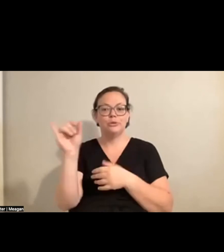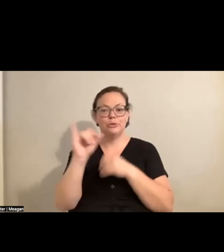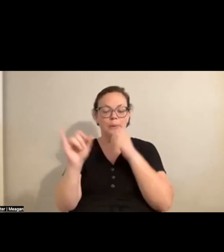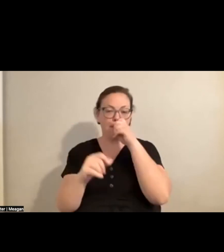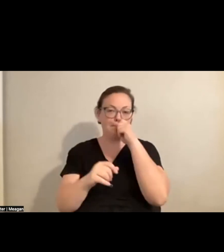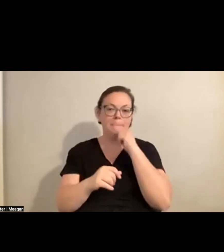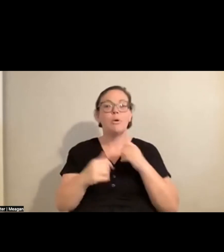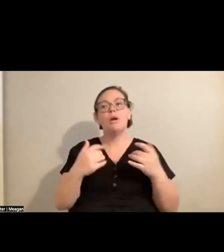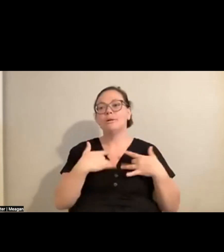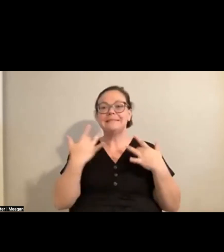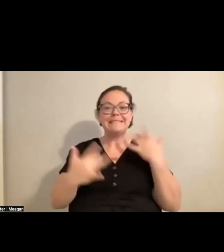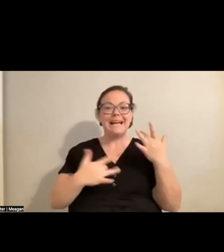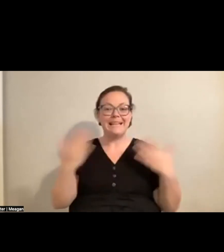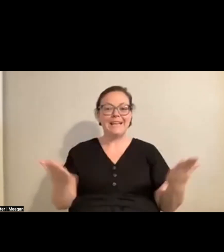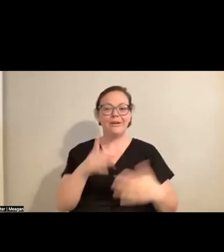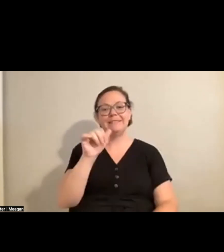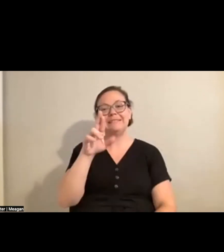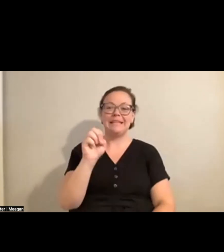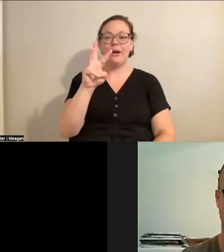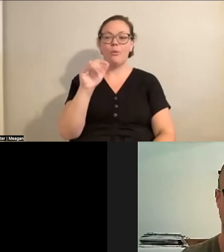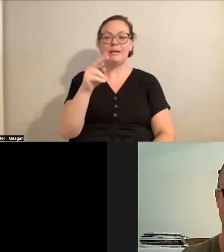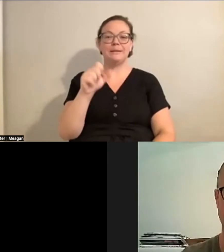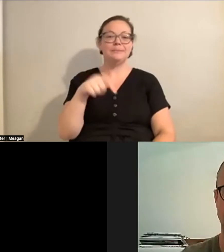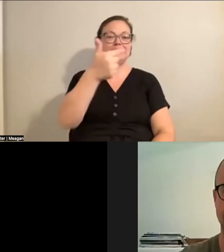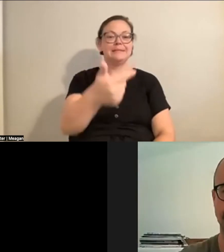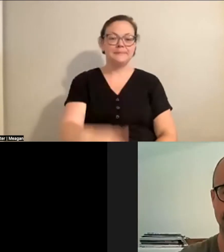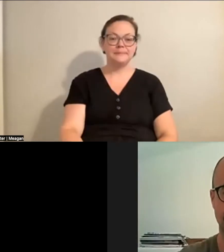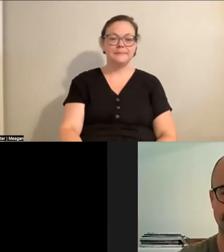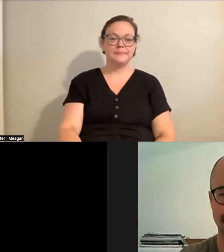him here. Dare Williams.